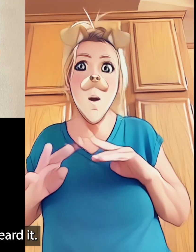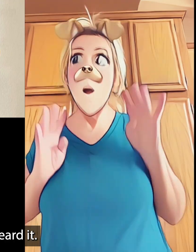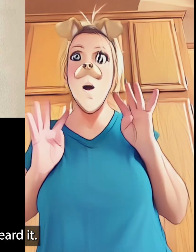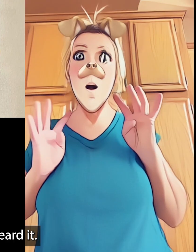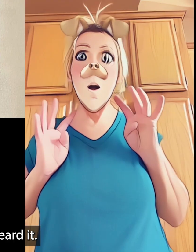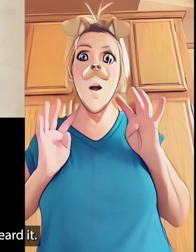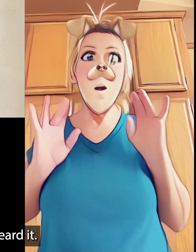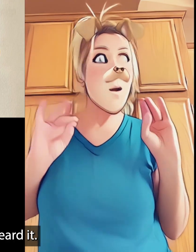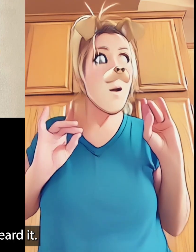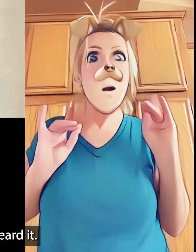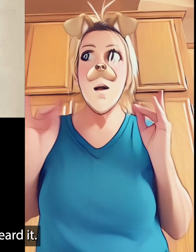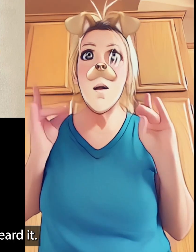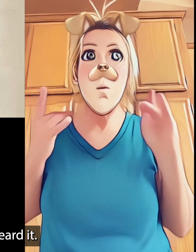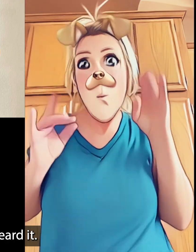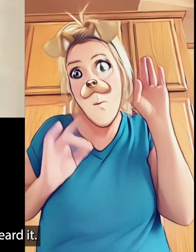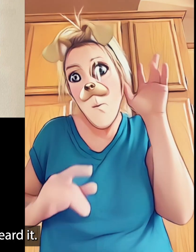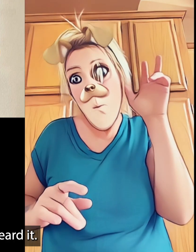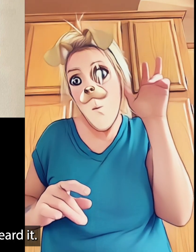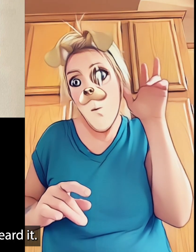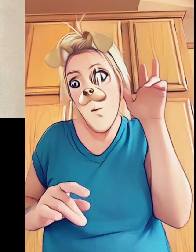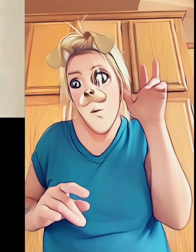And then they heard it.